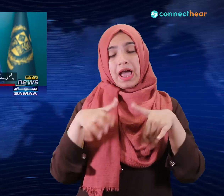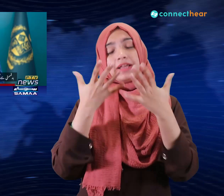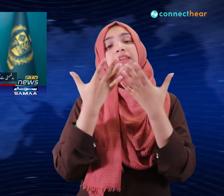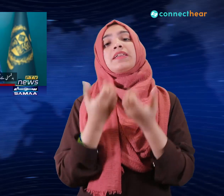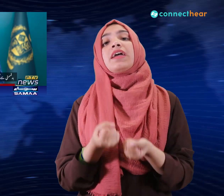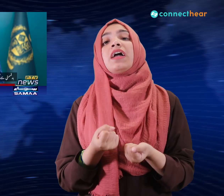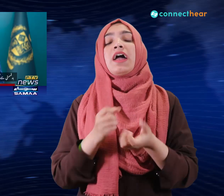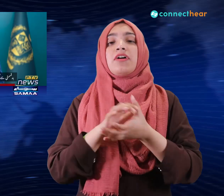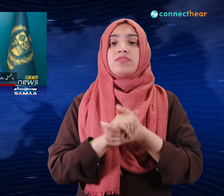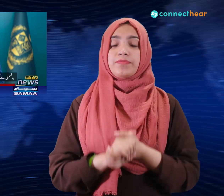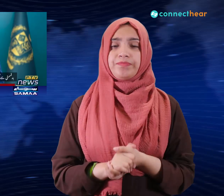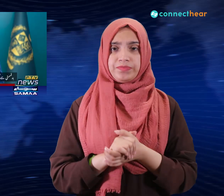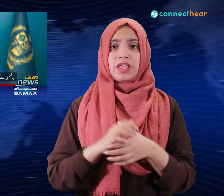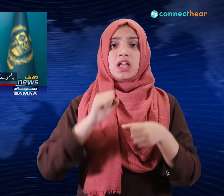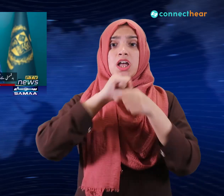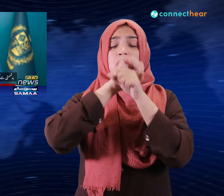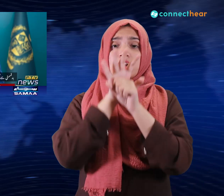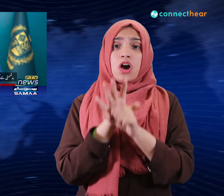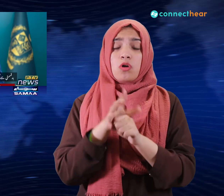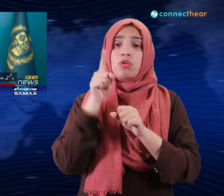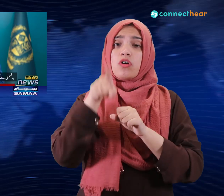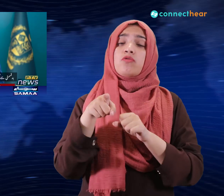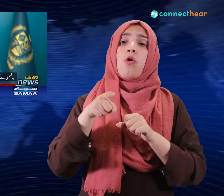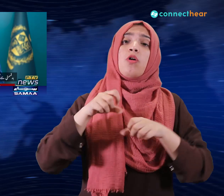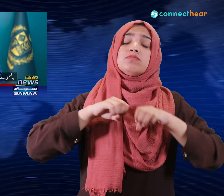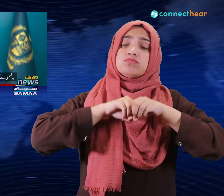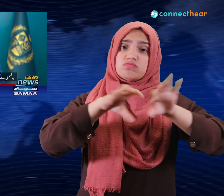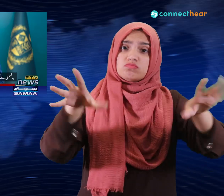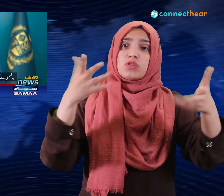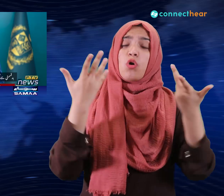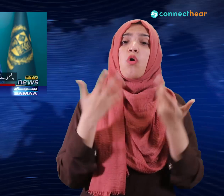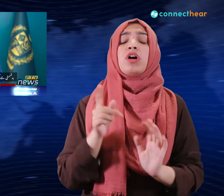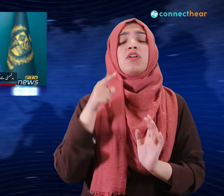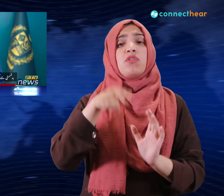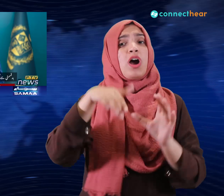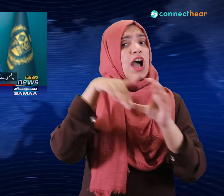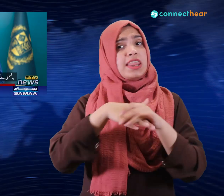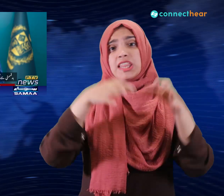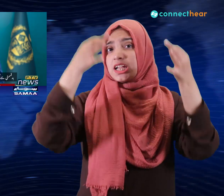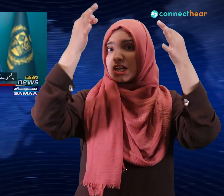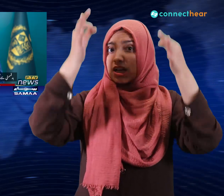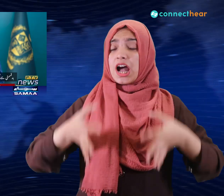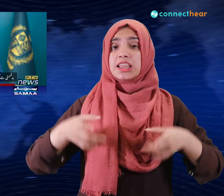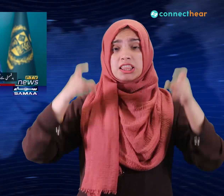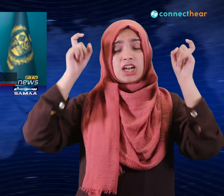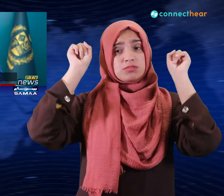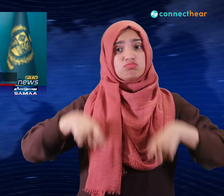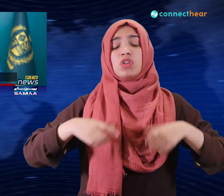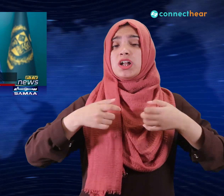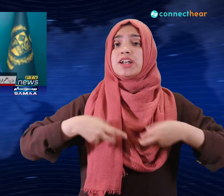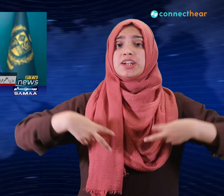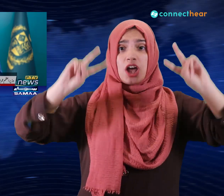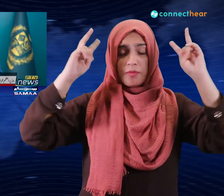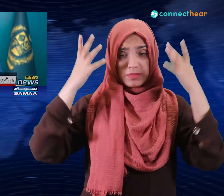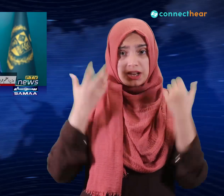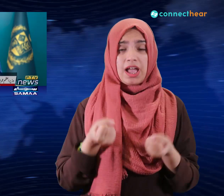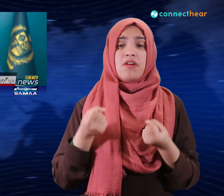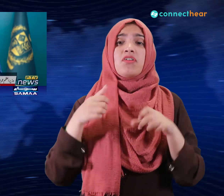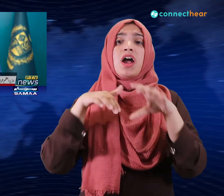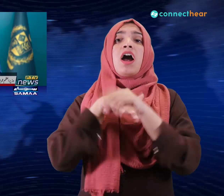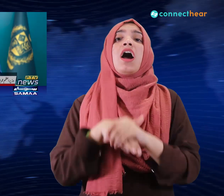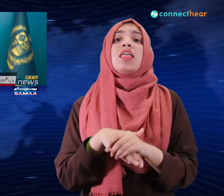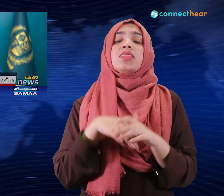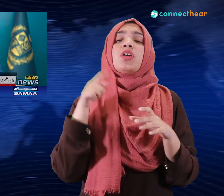Unfortunately, the COVID-19 pandemic revealed and accentuated the endemic inequalities